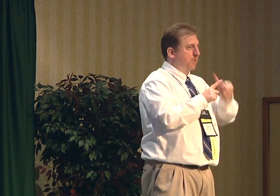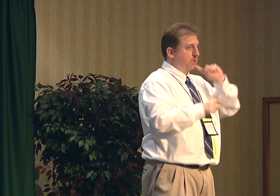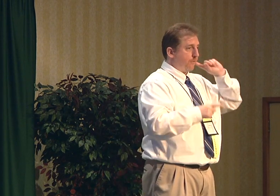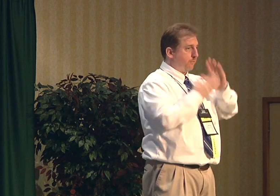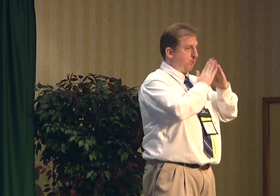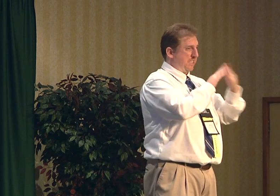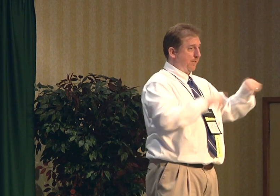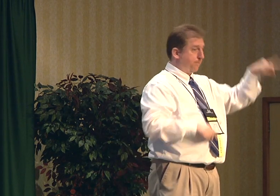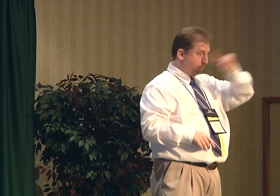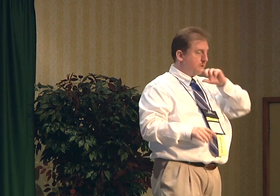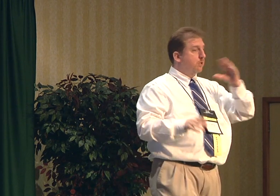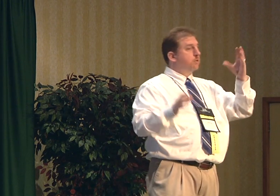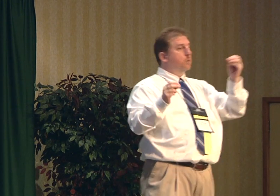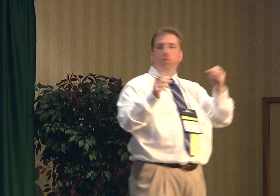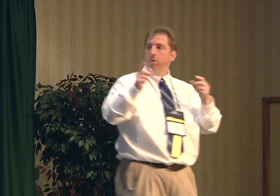and what's happening within the deaf community.